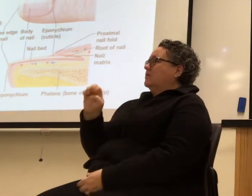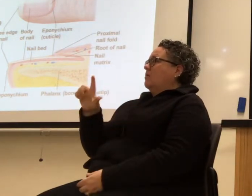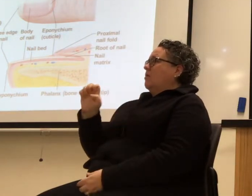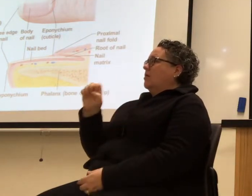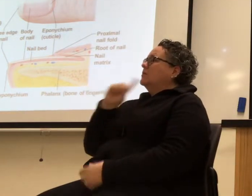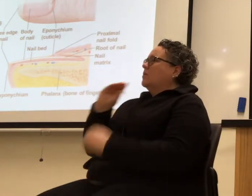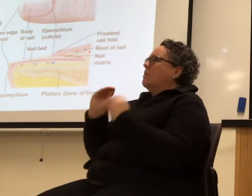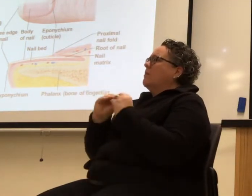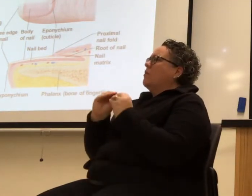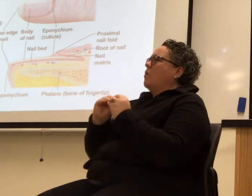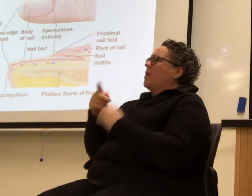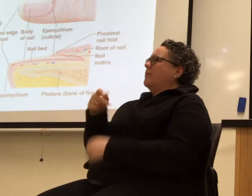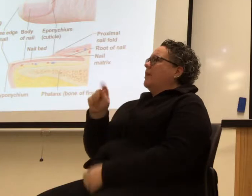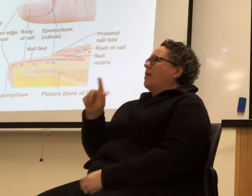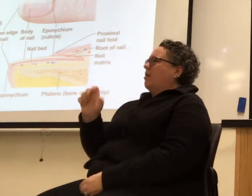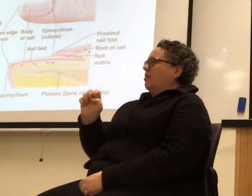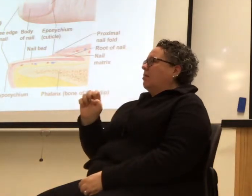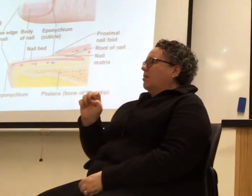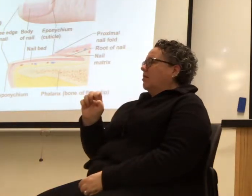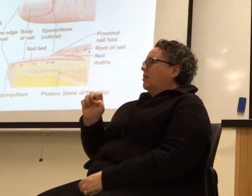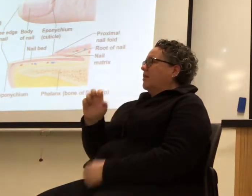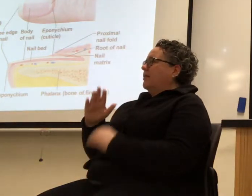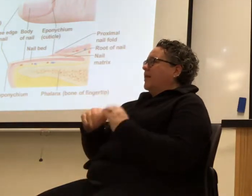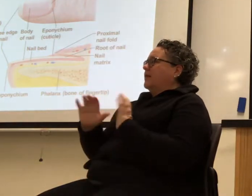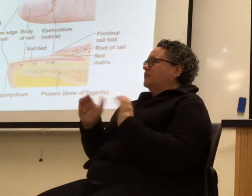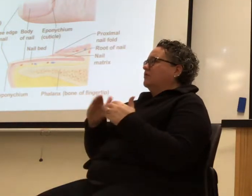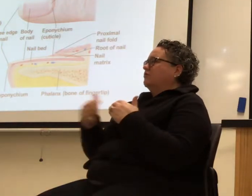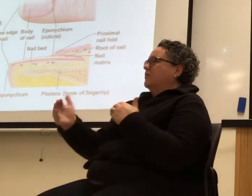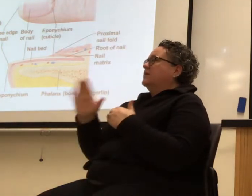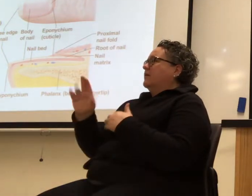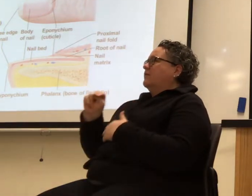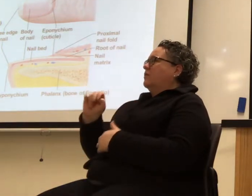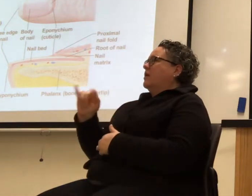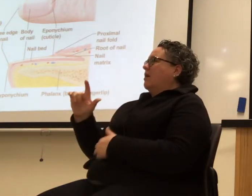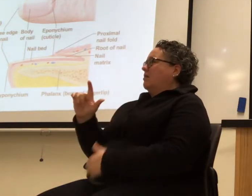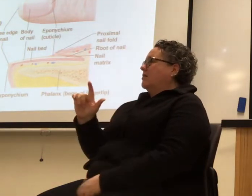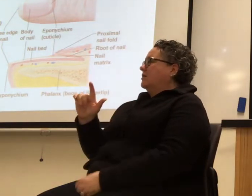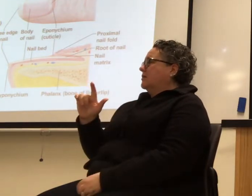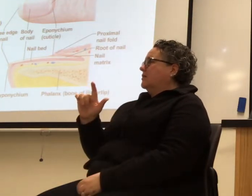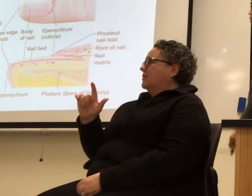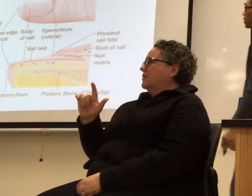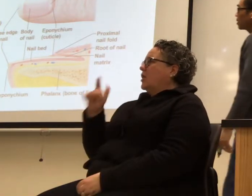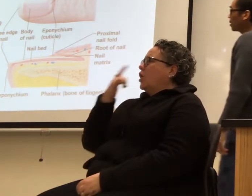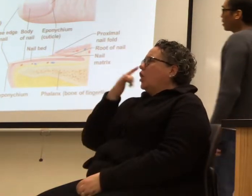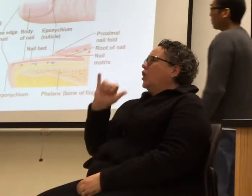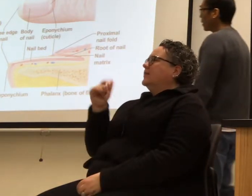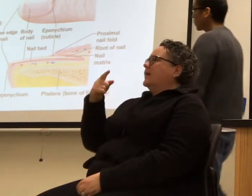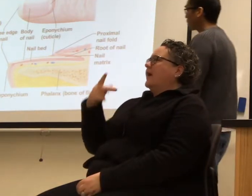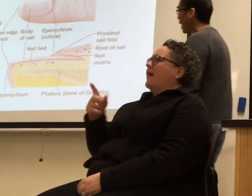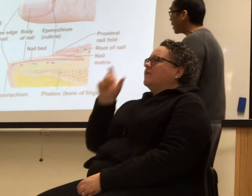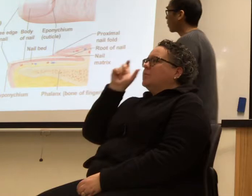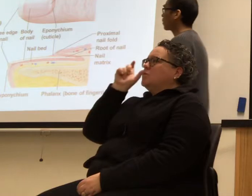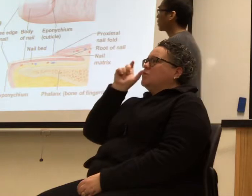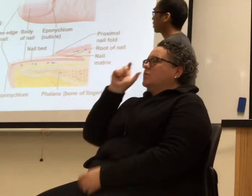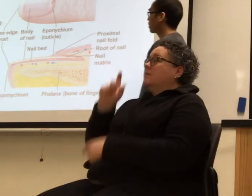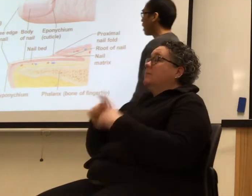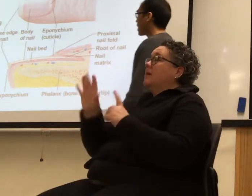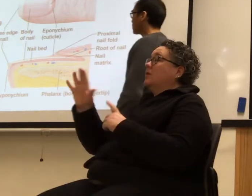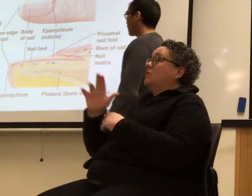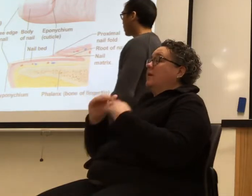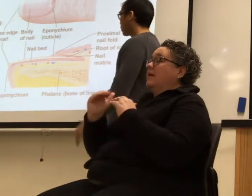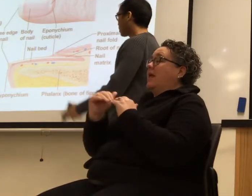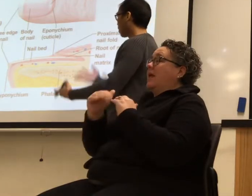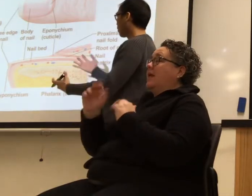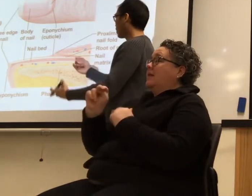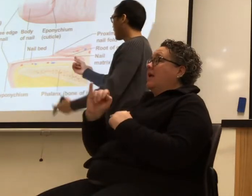Okay. That's the term. Pale crescent lunule, looks like a half moon. But your nail